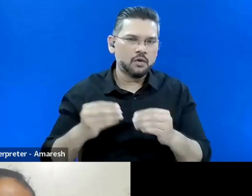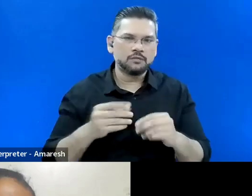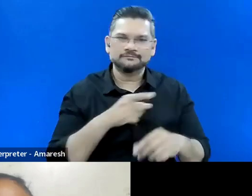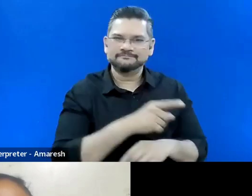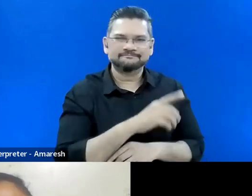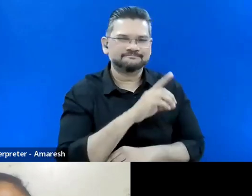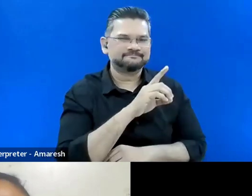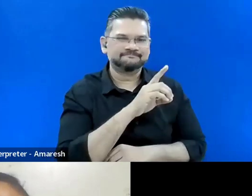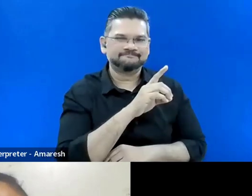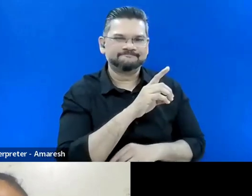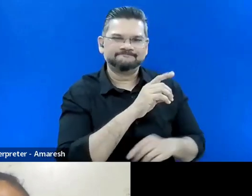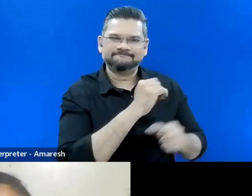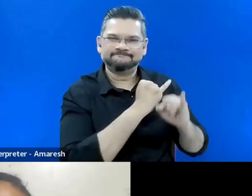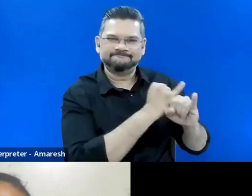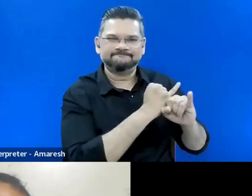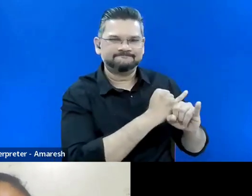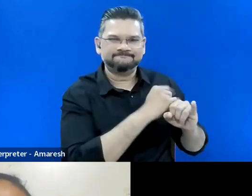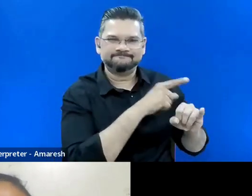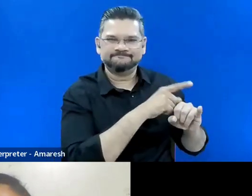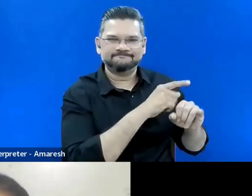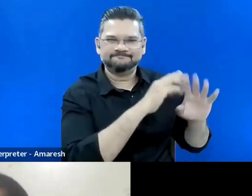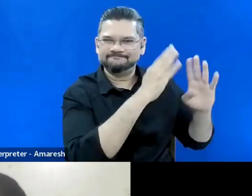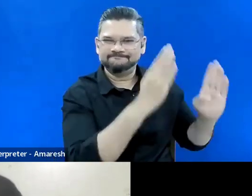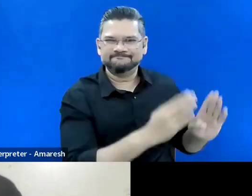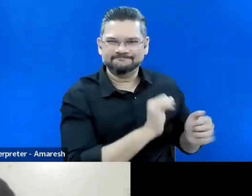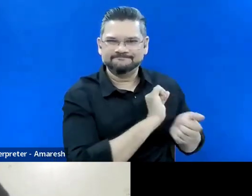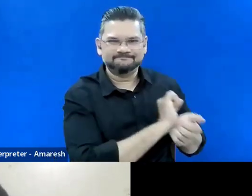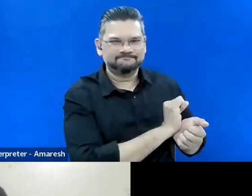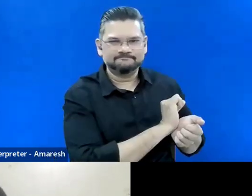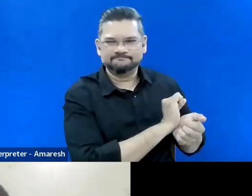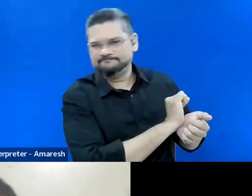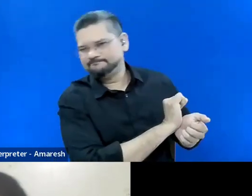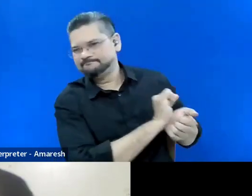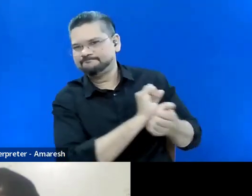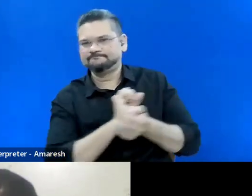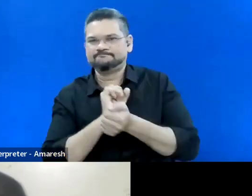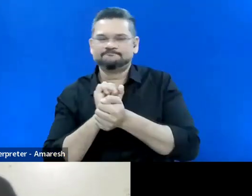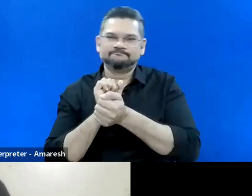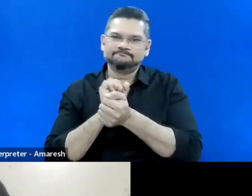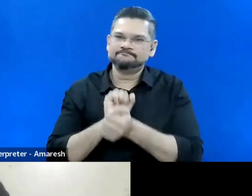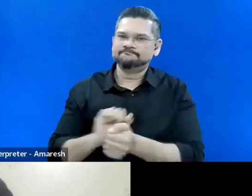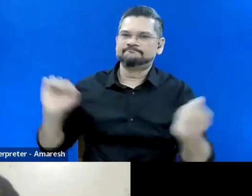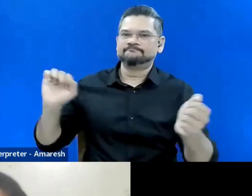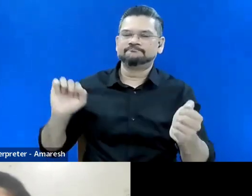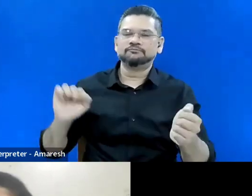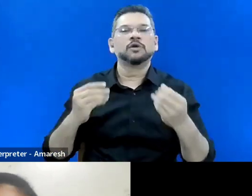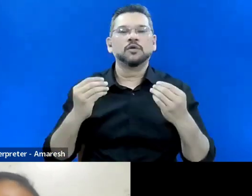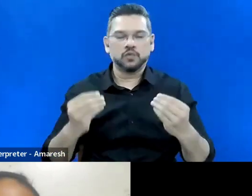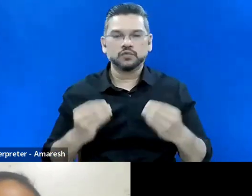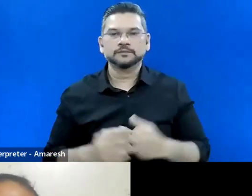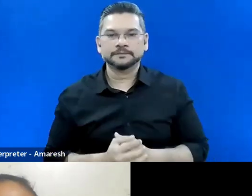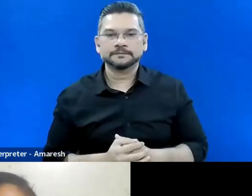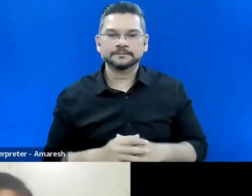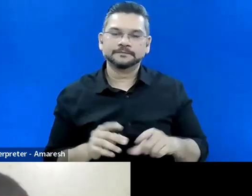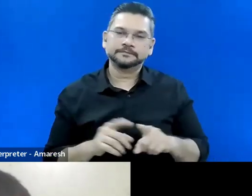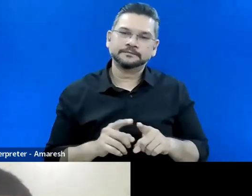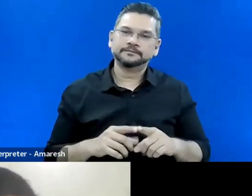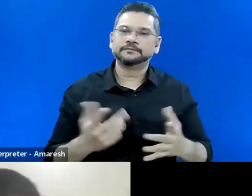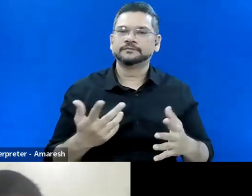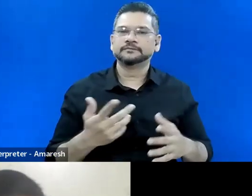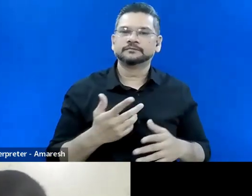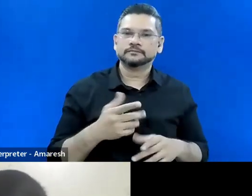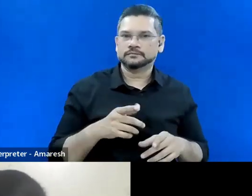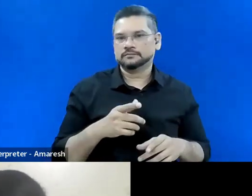As CRPD, it opens the doors for different opportunities to having access to employment,